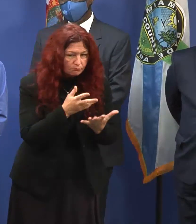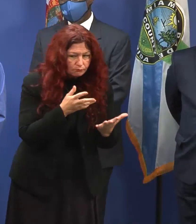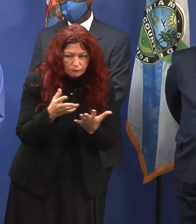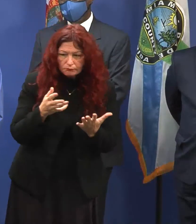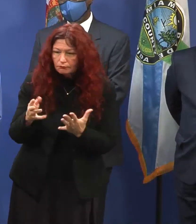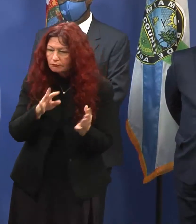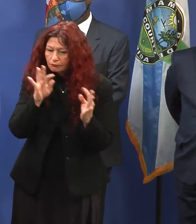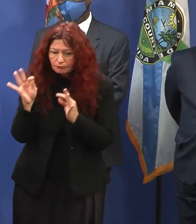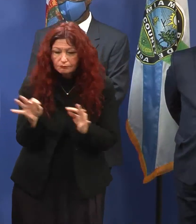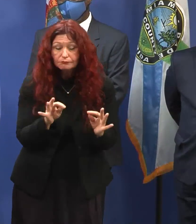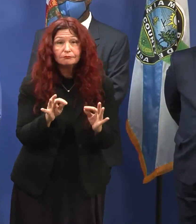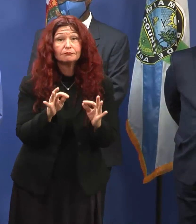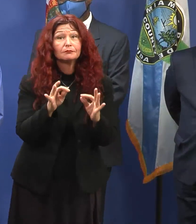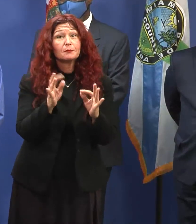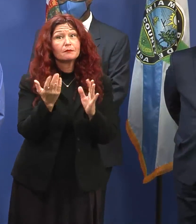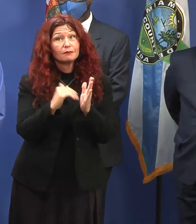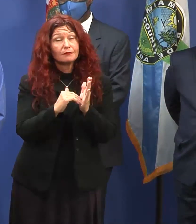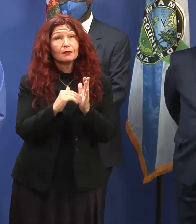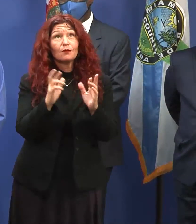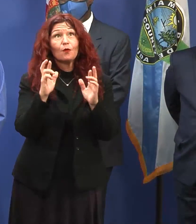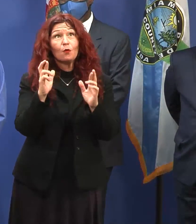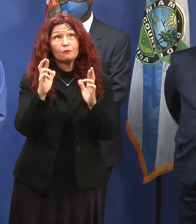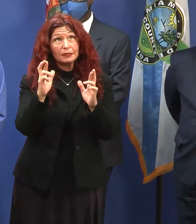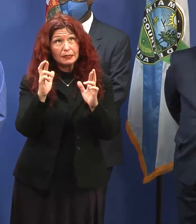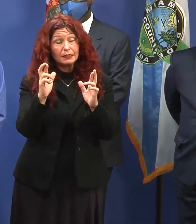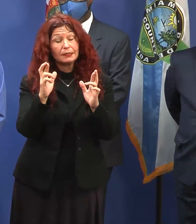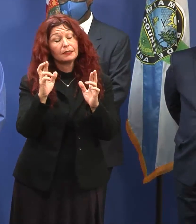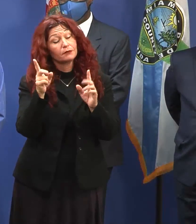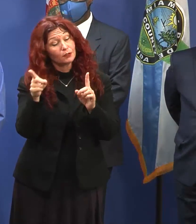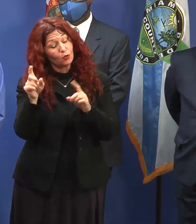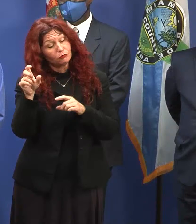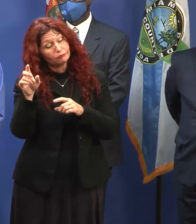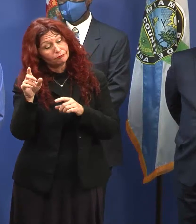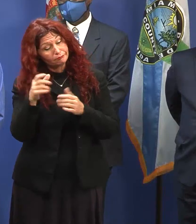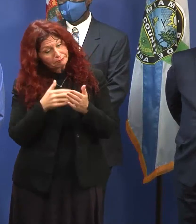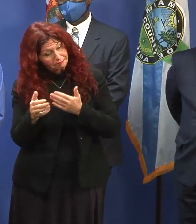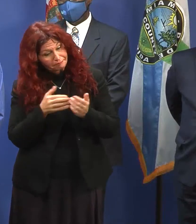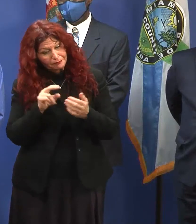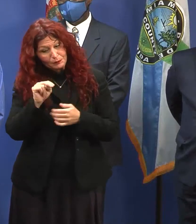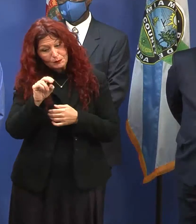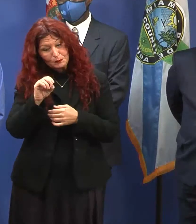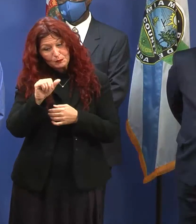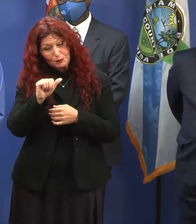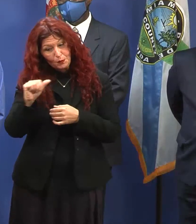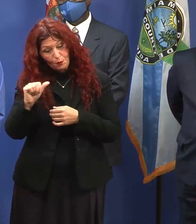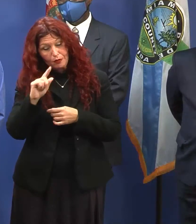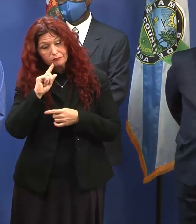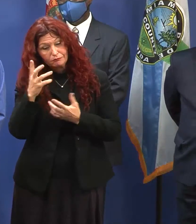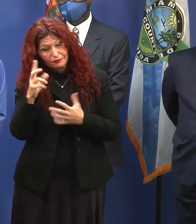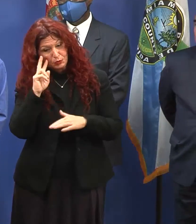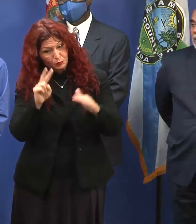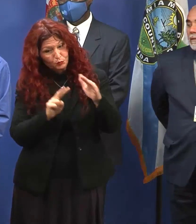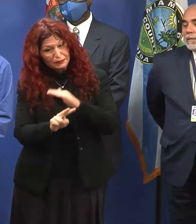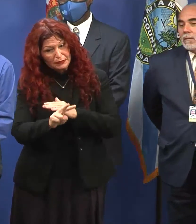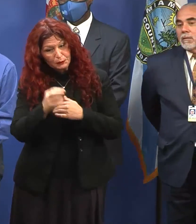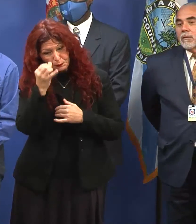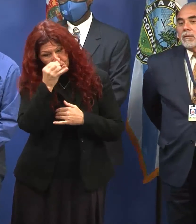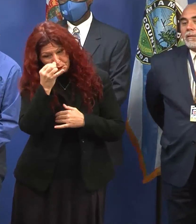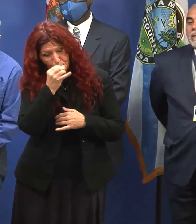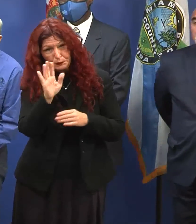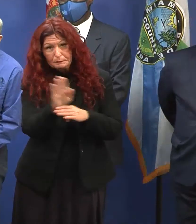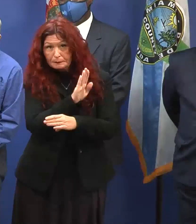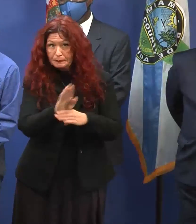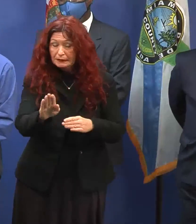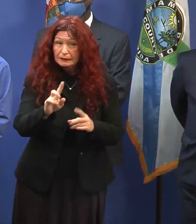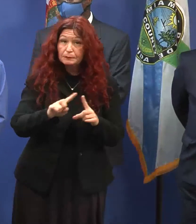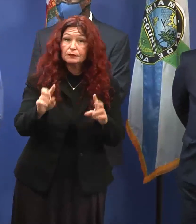even though it's a quite above average season, we'll be blessed, and this emergency management area won't be